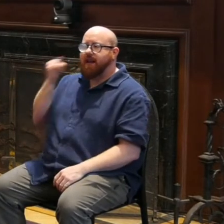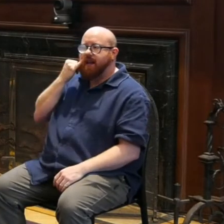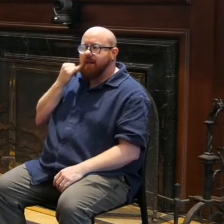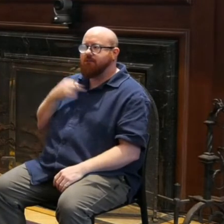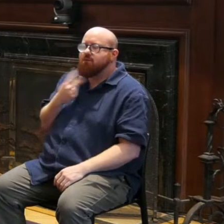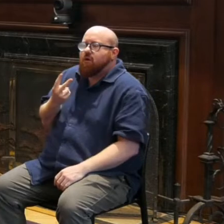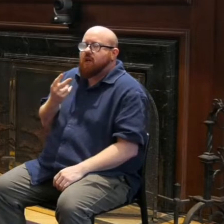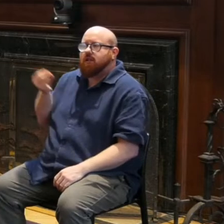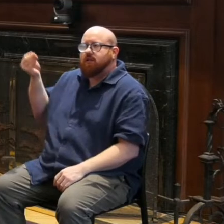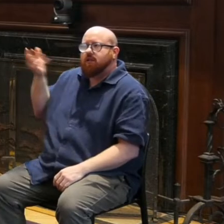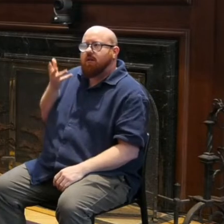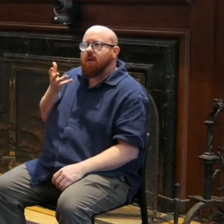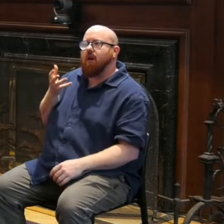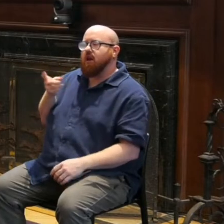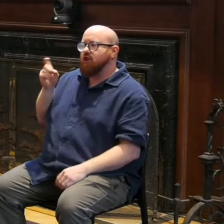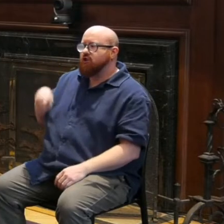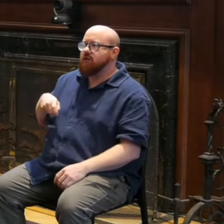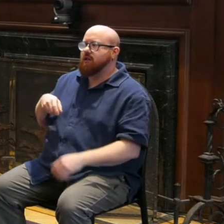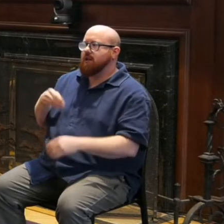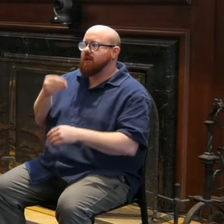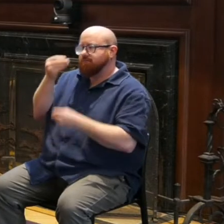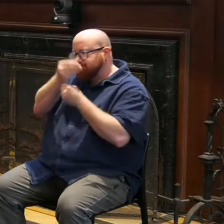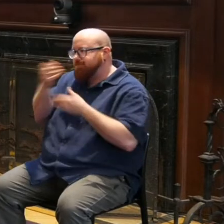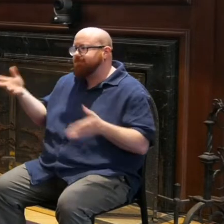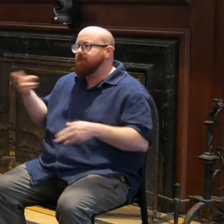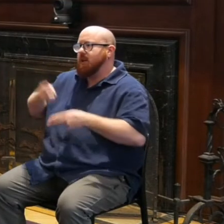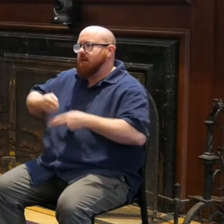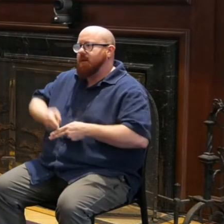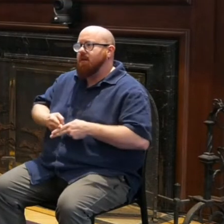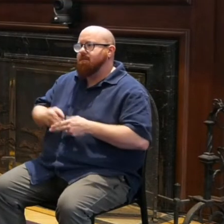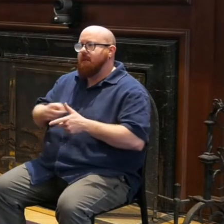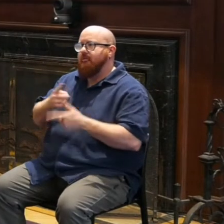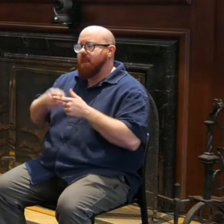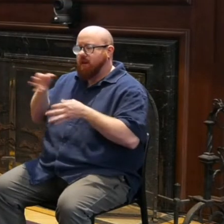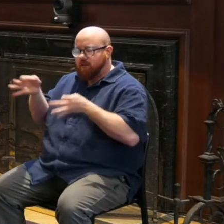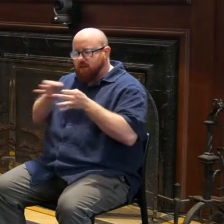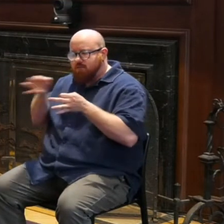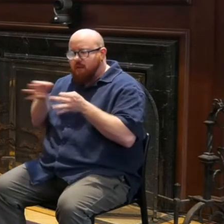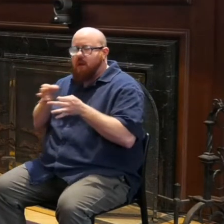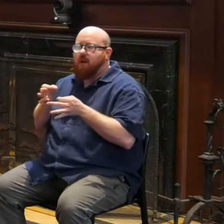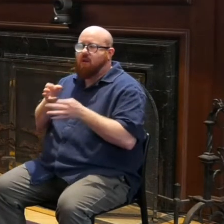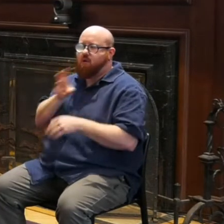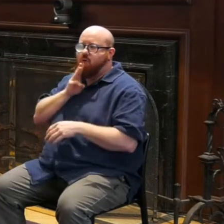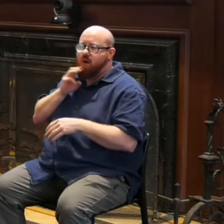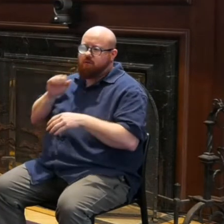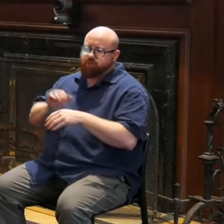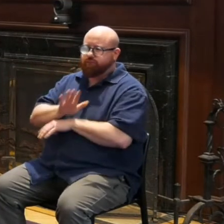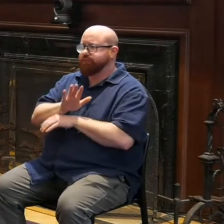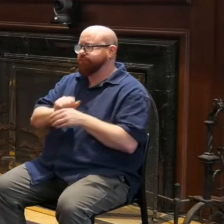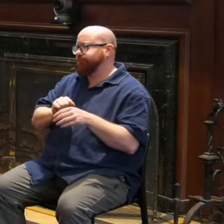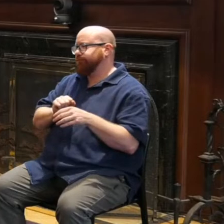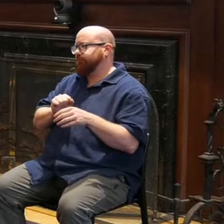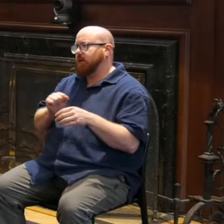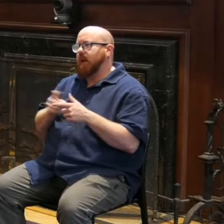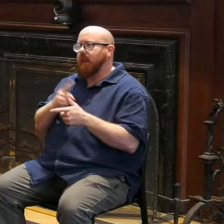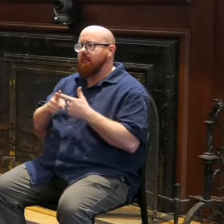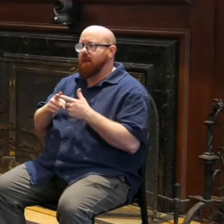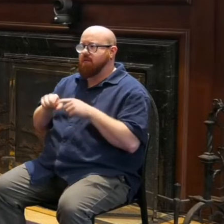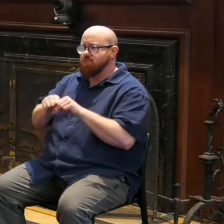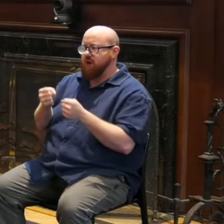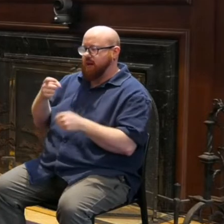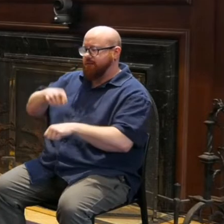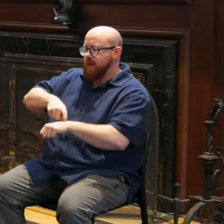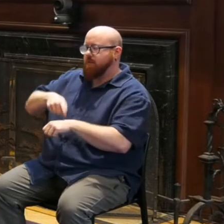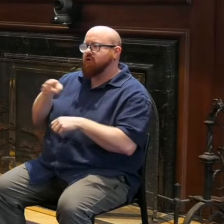recite their names and explain them across the breaking tide, the breaking time, and the clanking of bangles